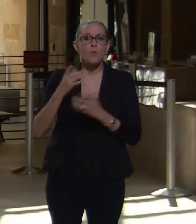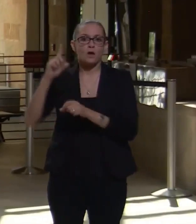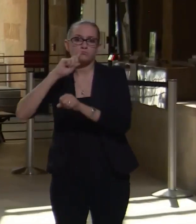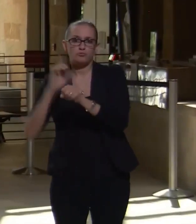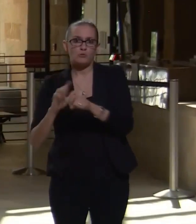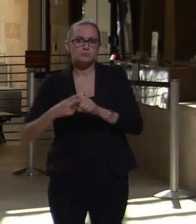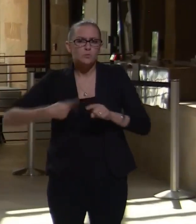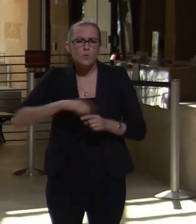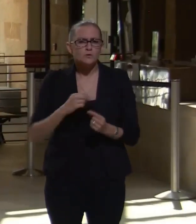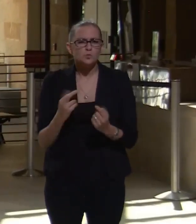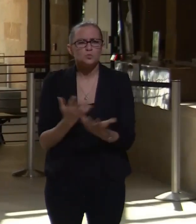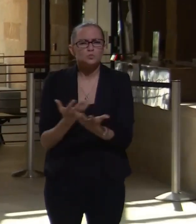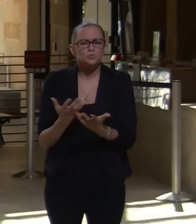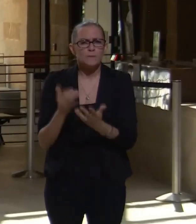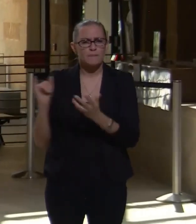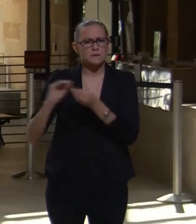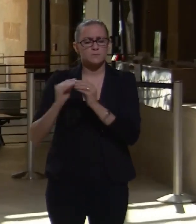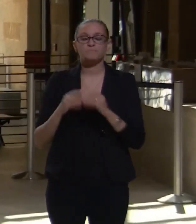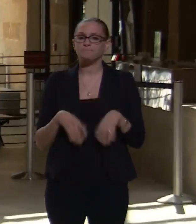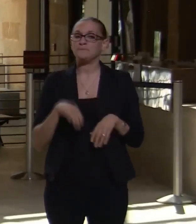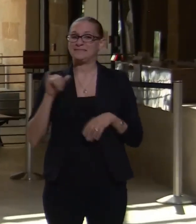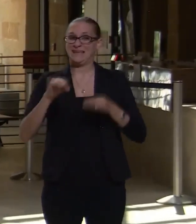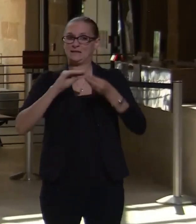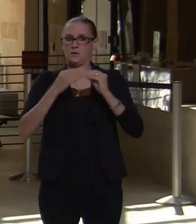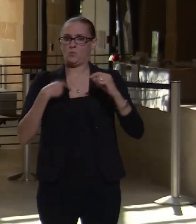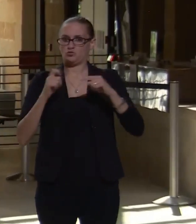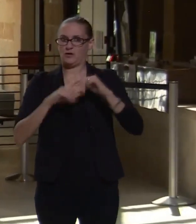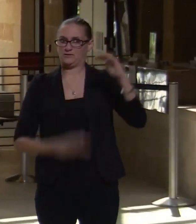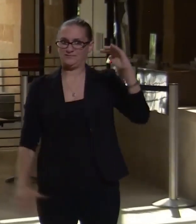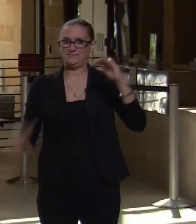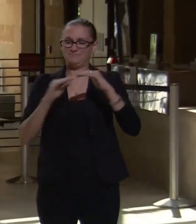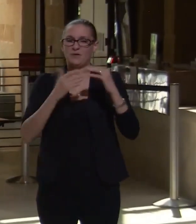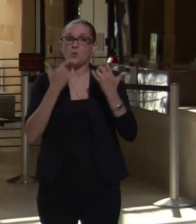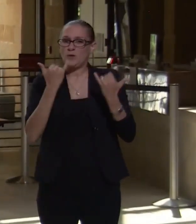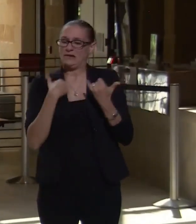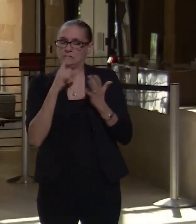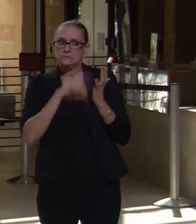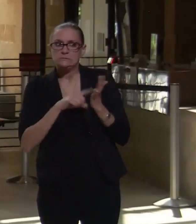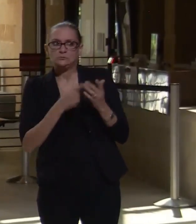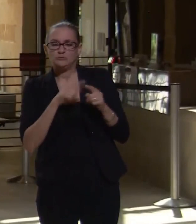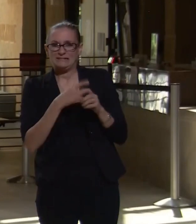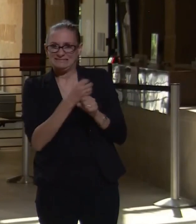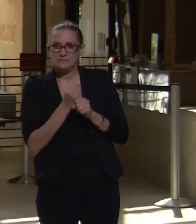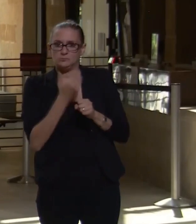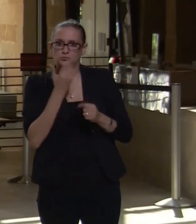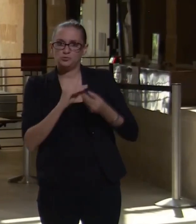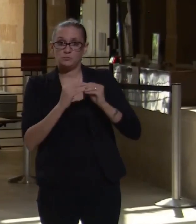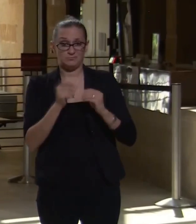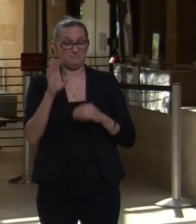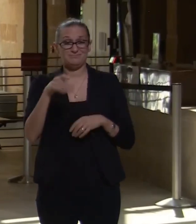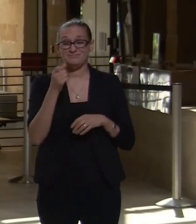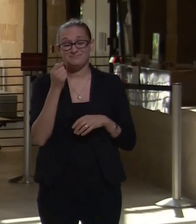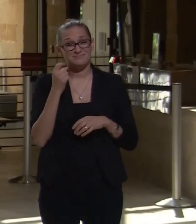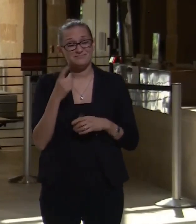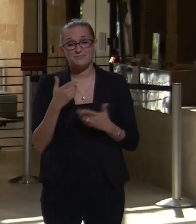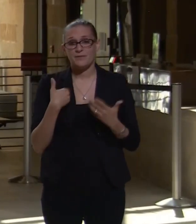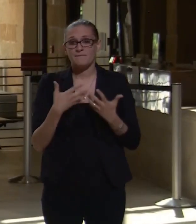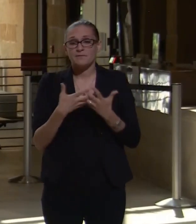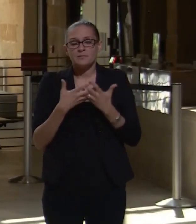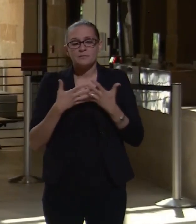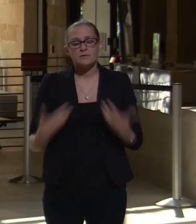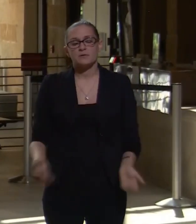us? And that's the number that we're trying to get hard numbers on now. If you can imagine, there's lots and lots